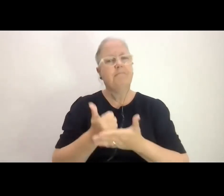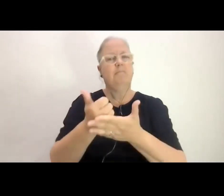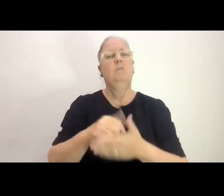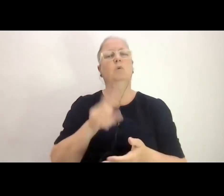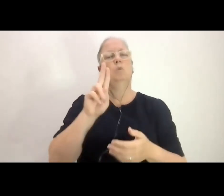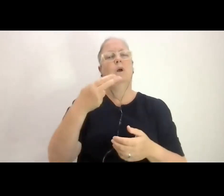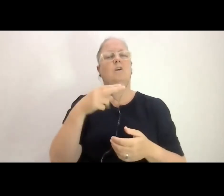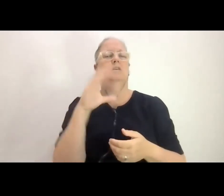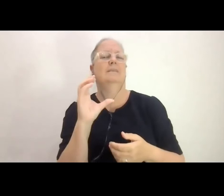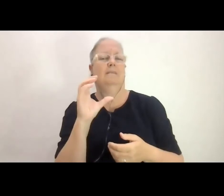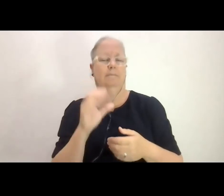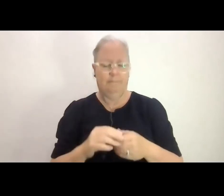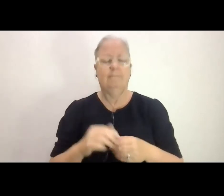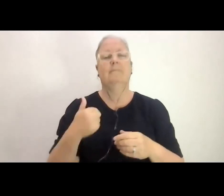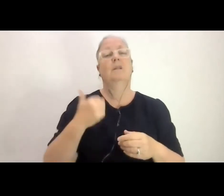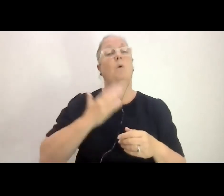first the